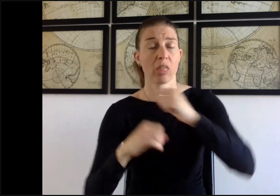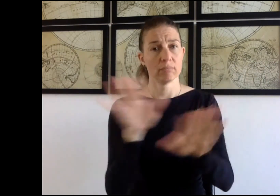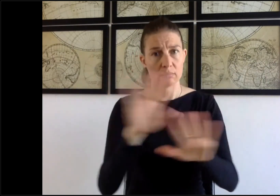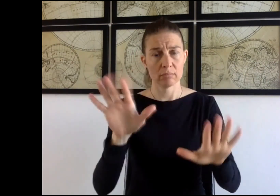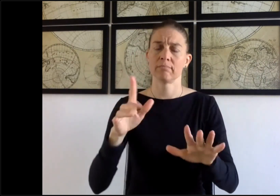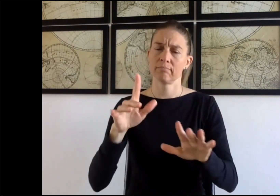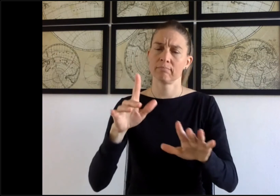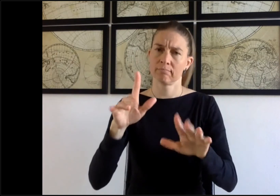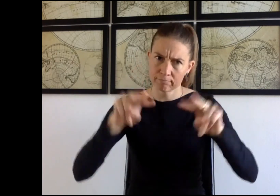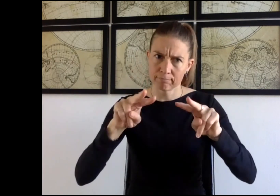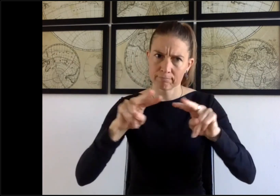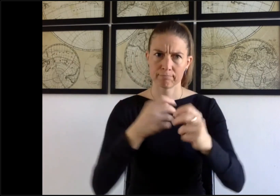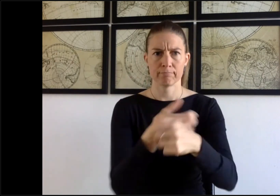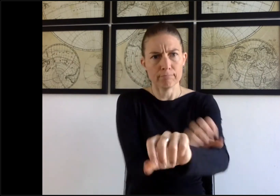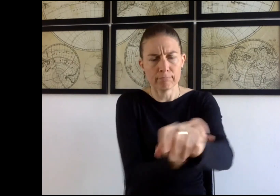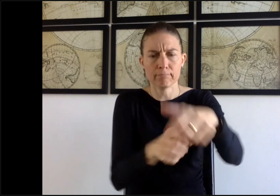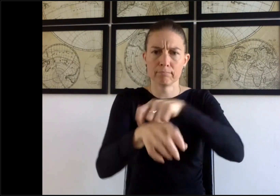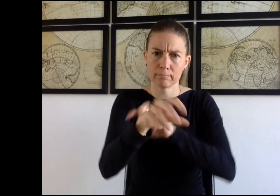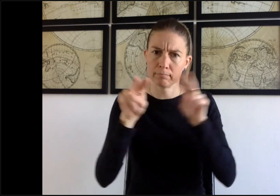on very closely. So I hope I have not